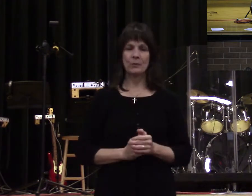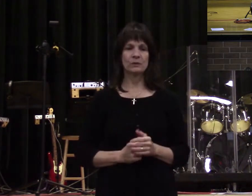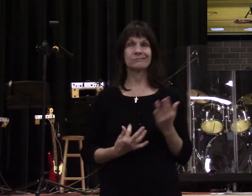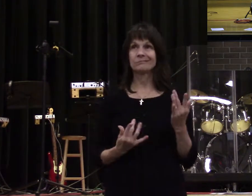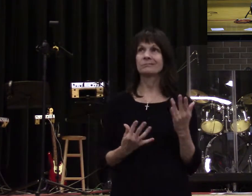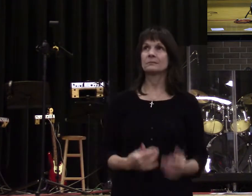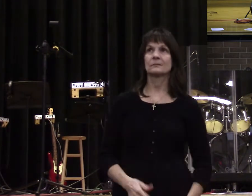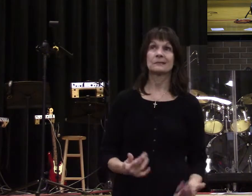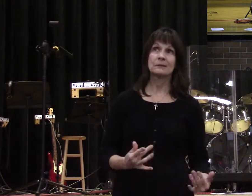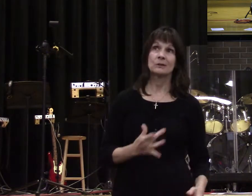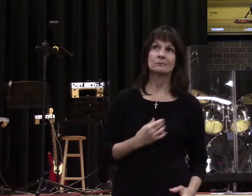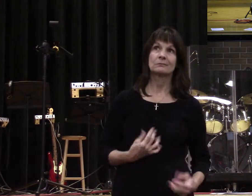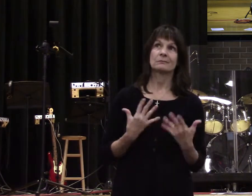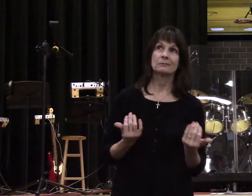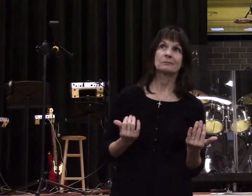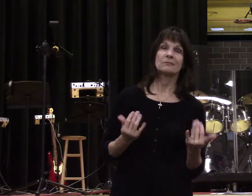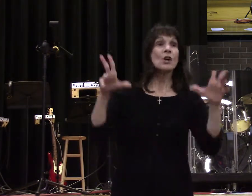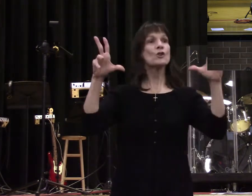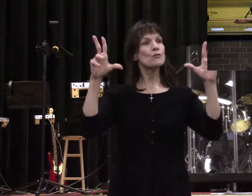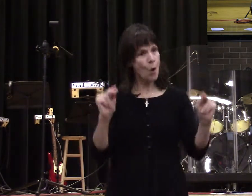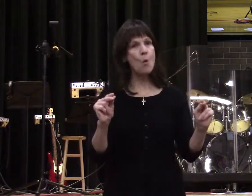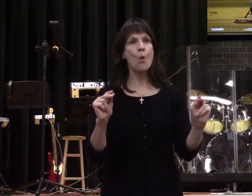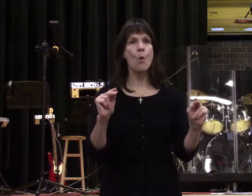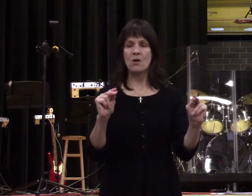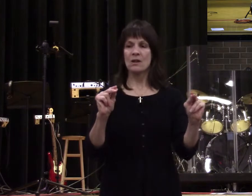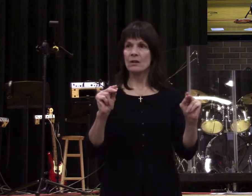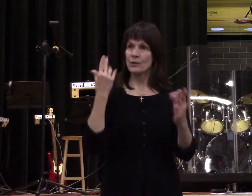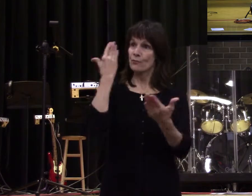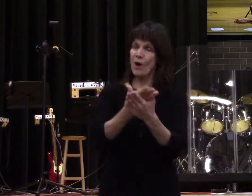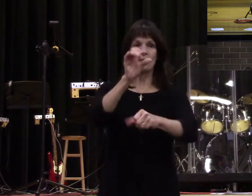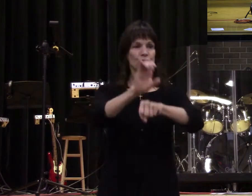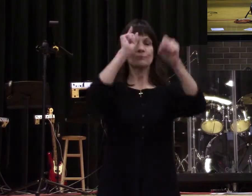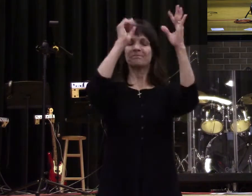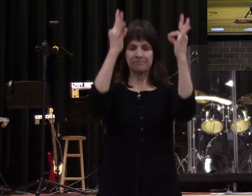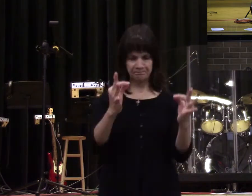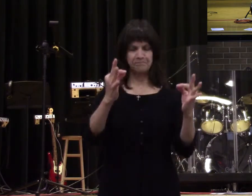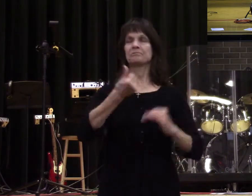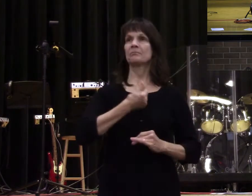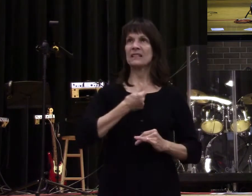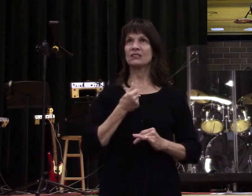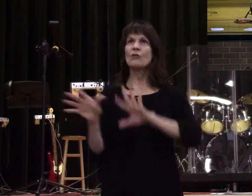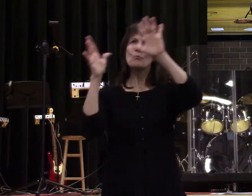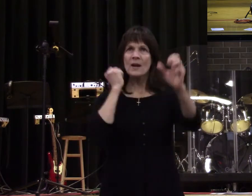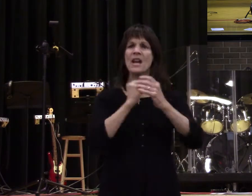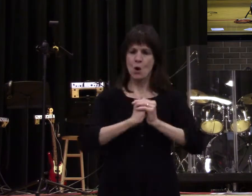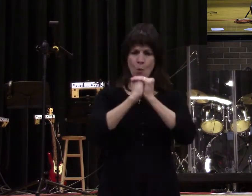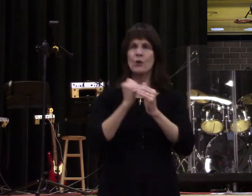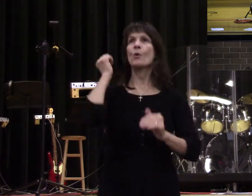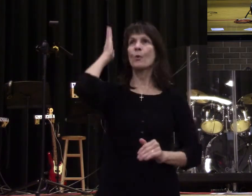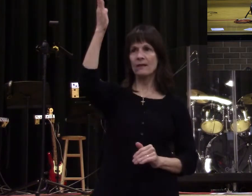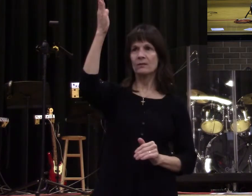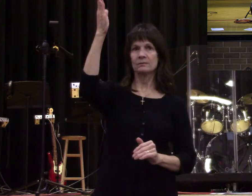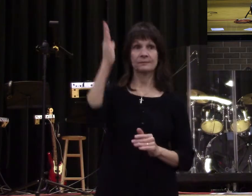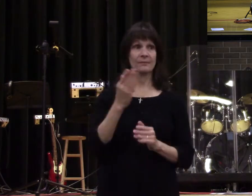wait for God to stir them. No, you come that way. You come to praise God. We learned last week that 85 times it says to sing